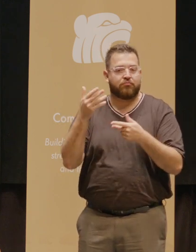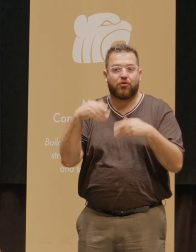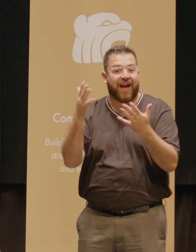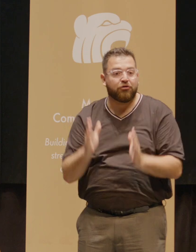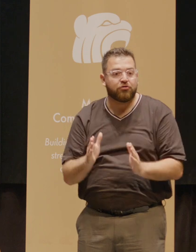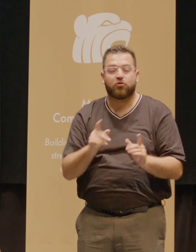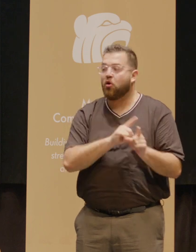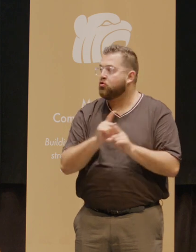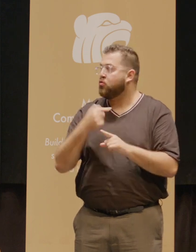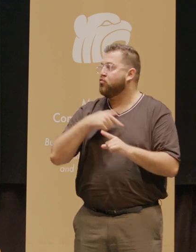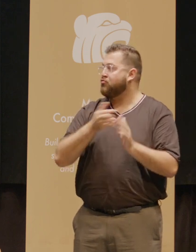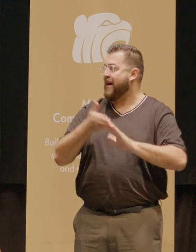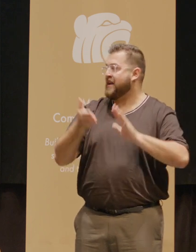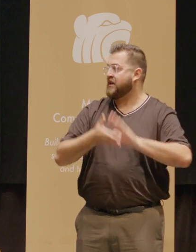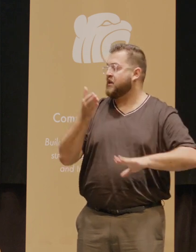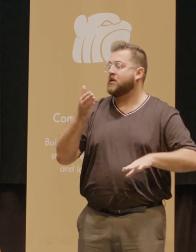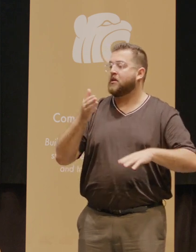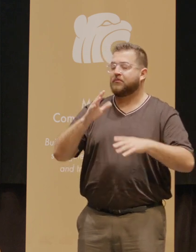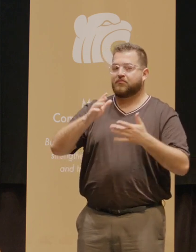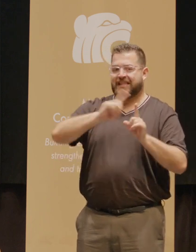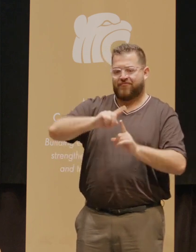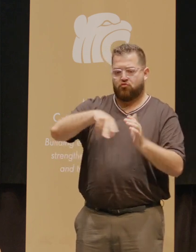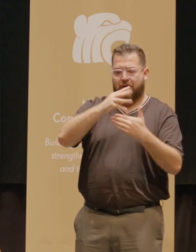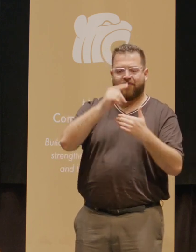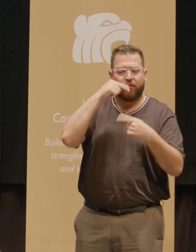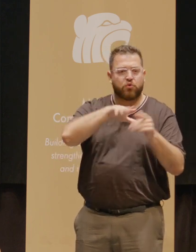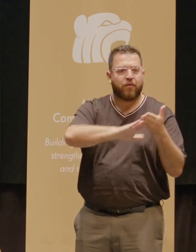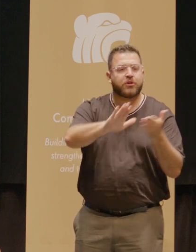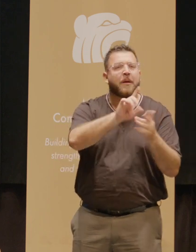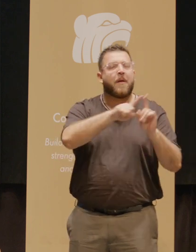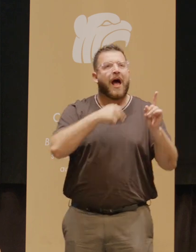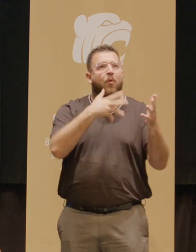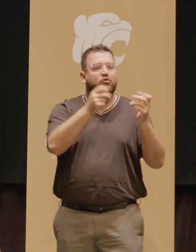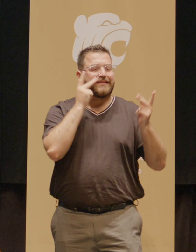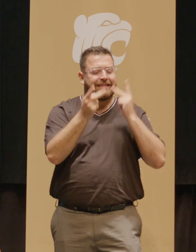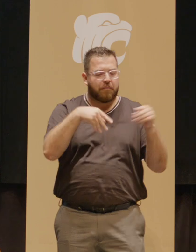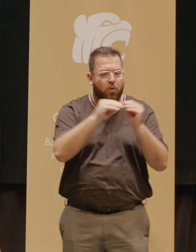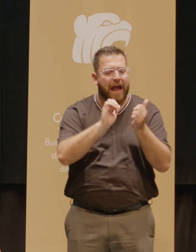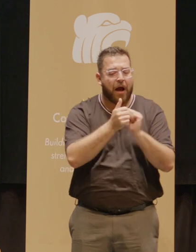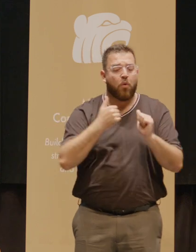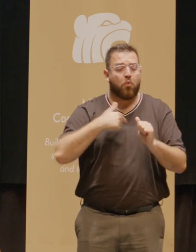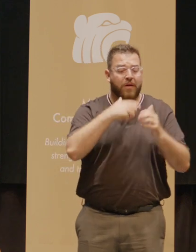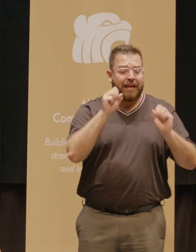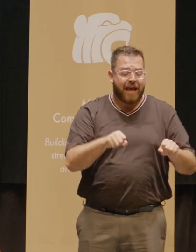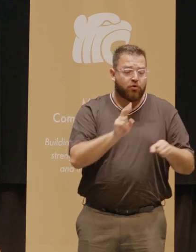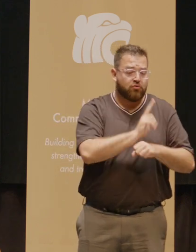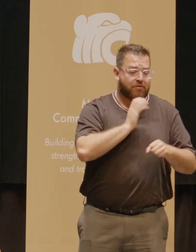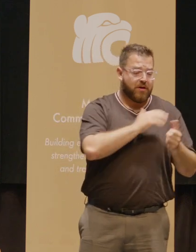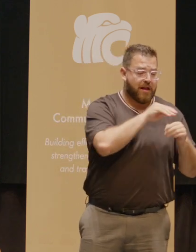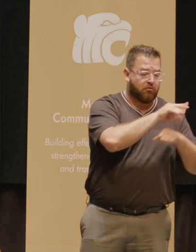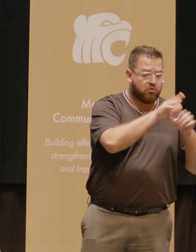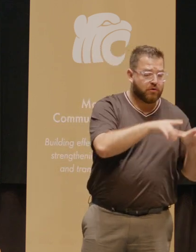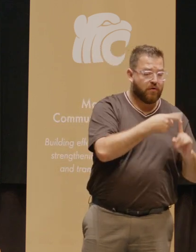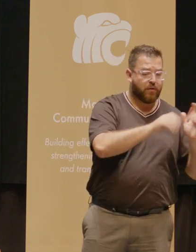Center for the college later. So those are examples of things I'd like to see is how do we embed either our career counselors with some of the